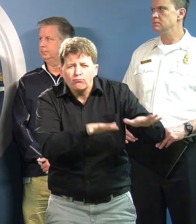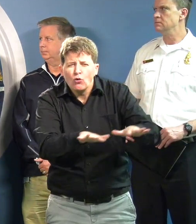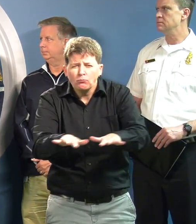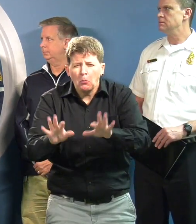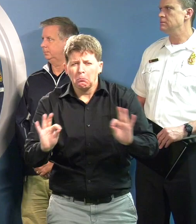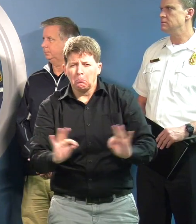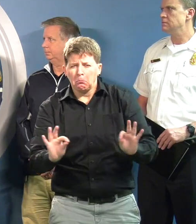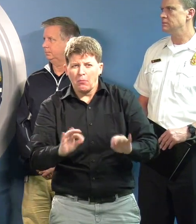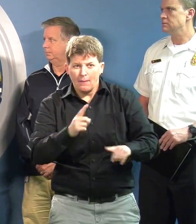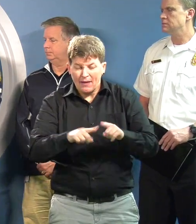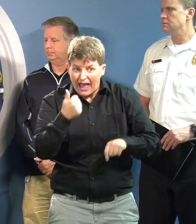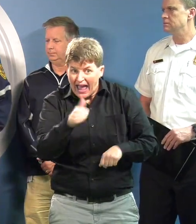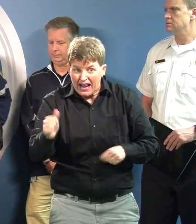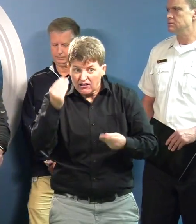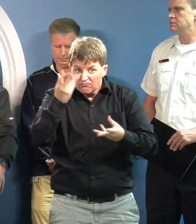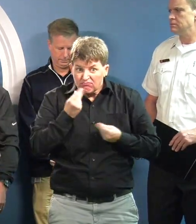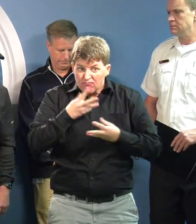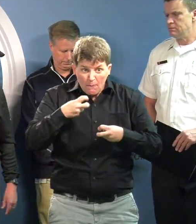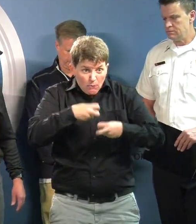of any problems of that nature?